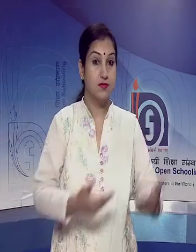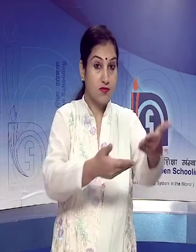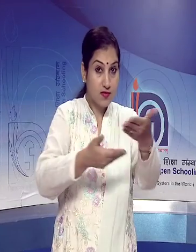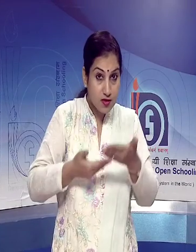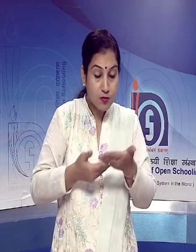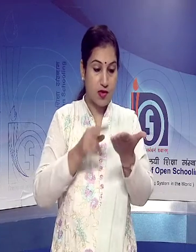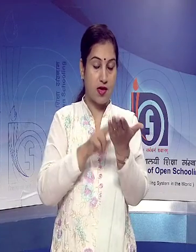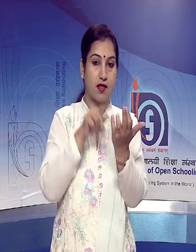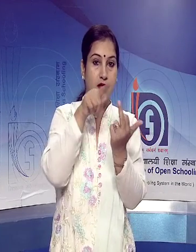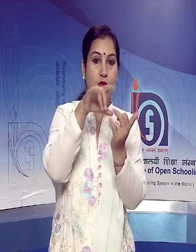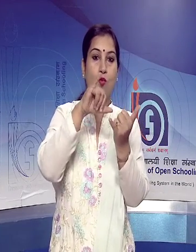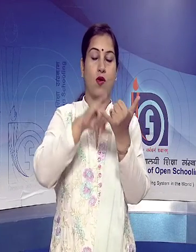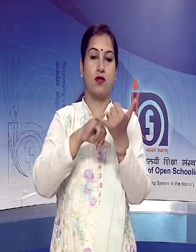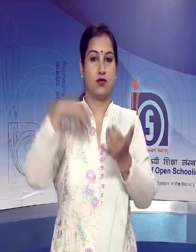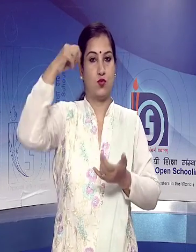Welcome to the NIOS studio.